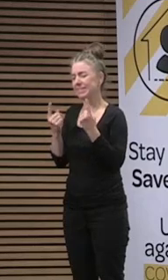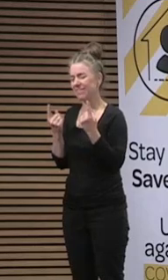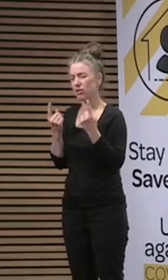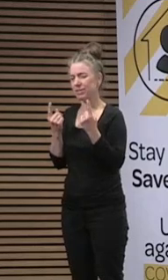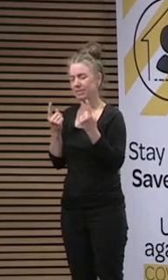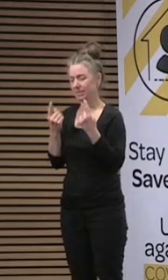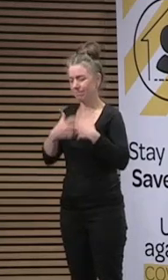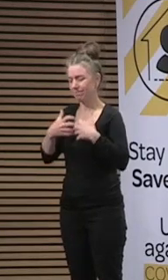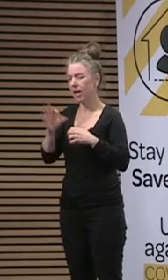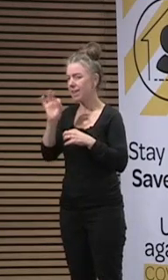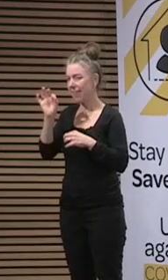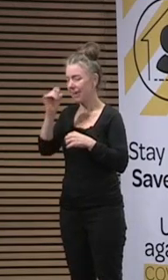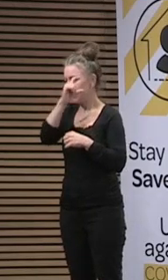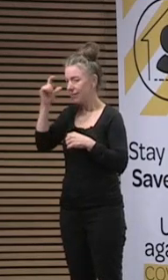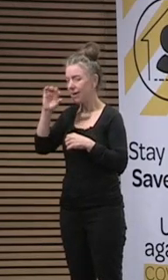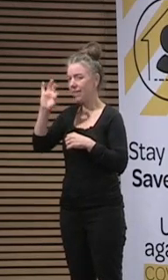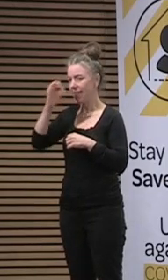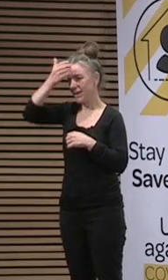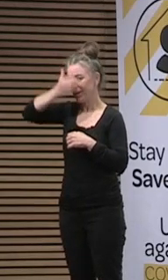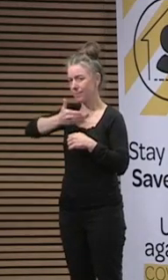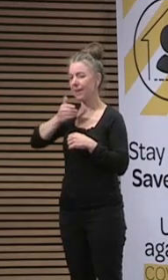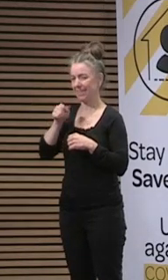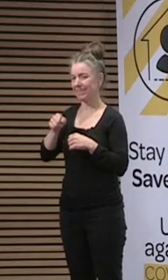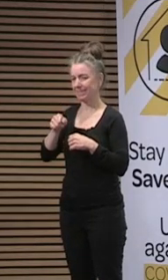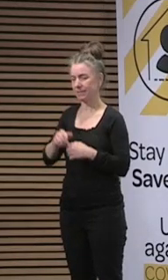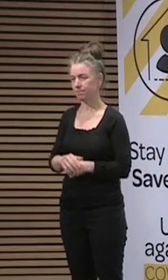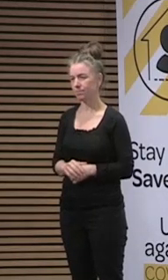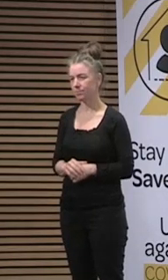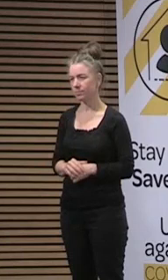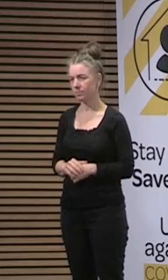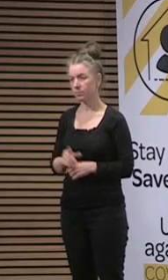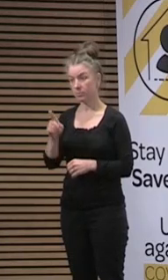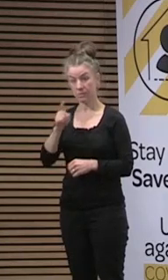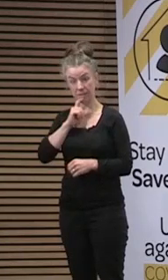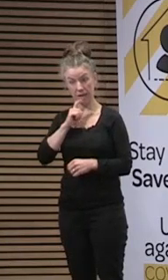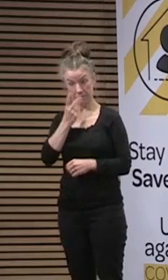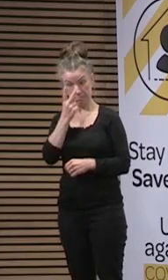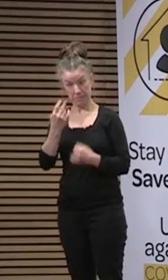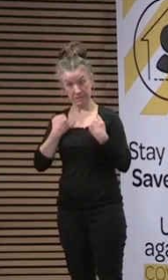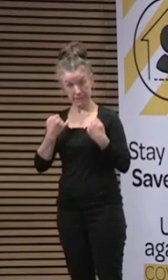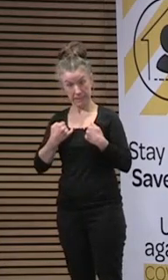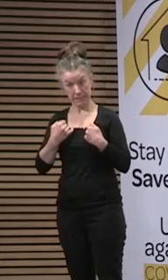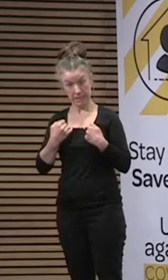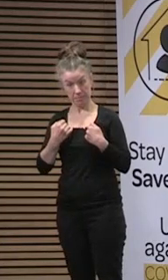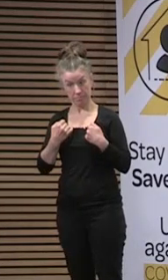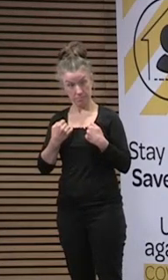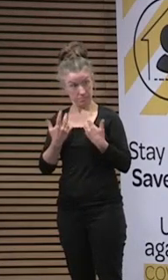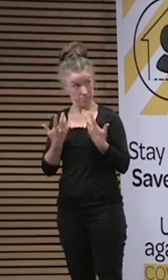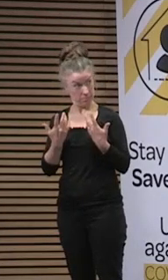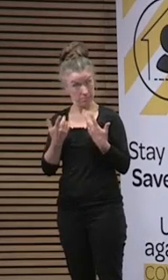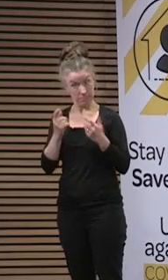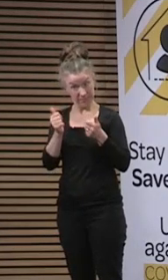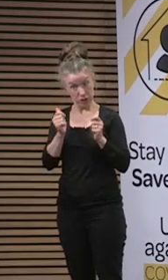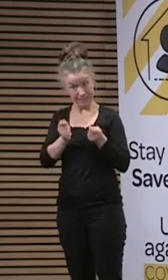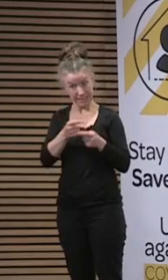or a visor. Are any of the staff symptomatic or potentially COVID-19 cases already being